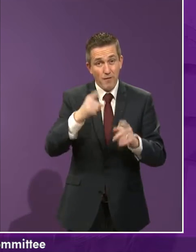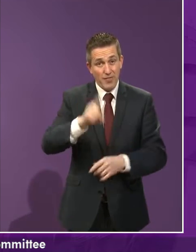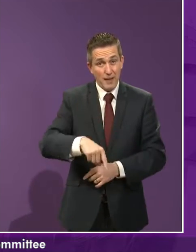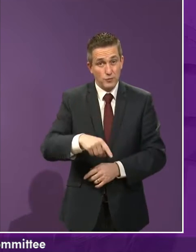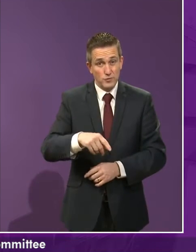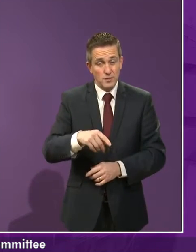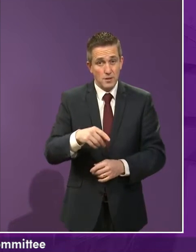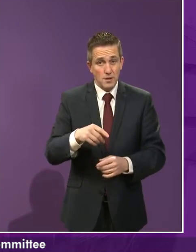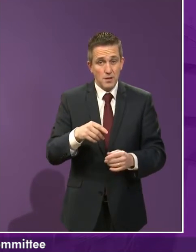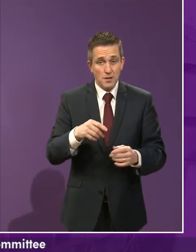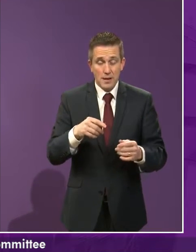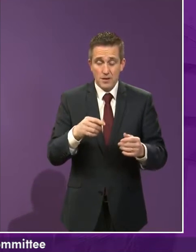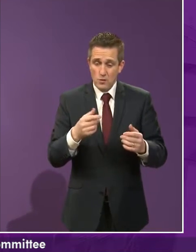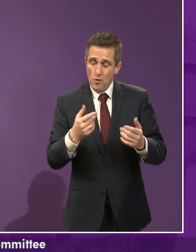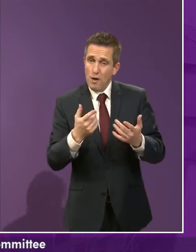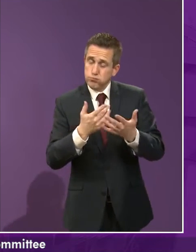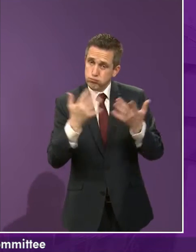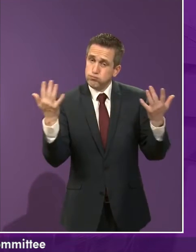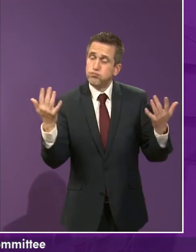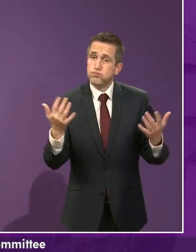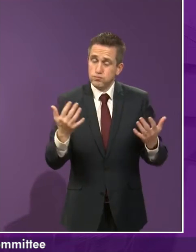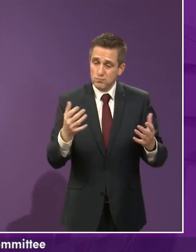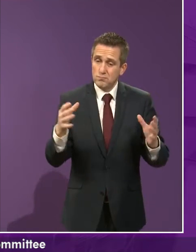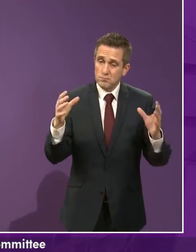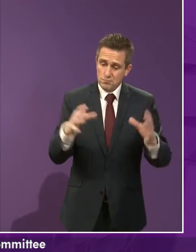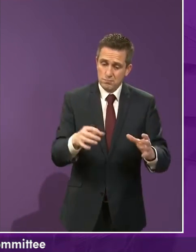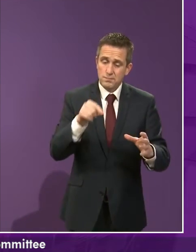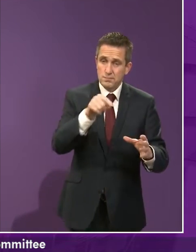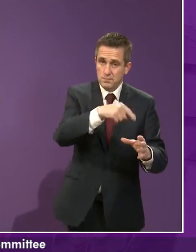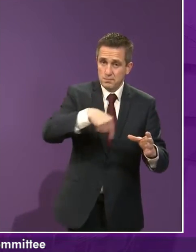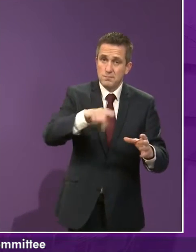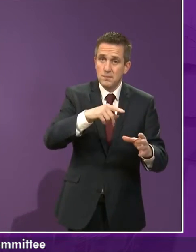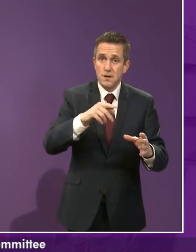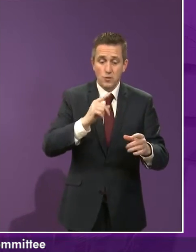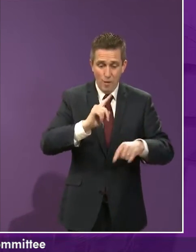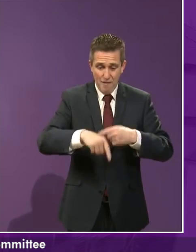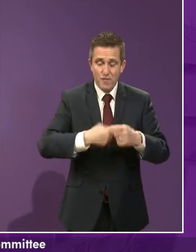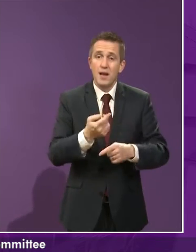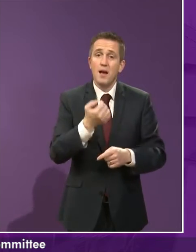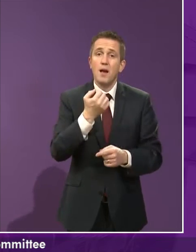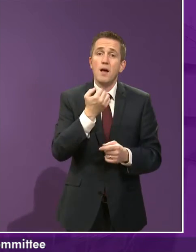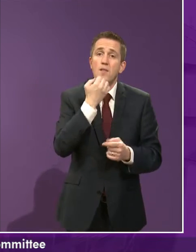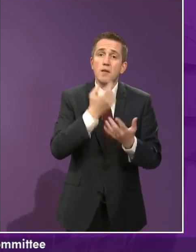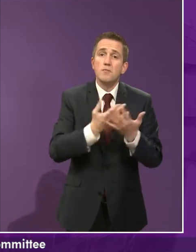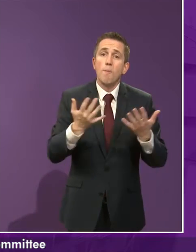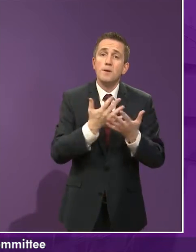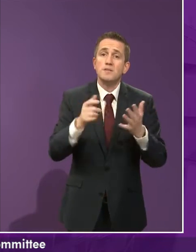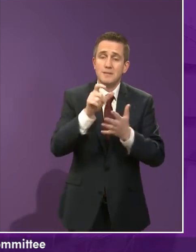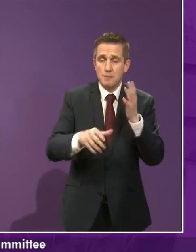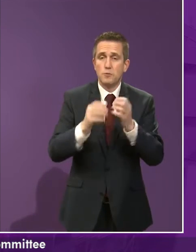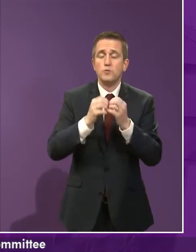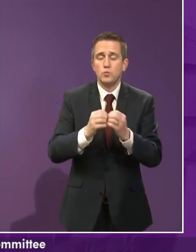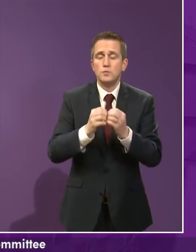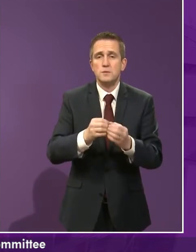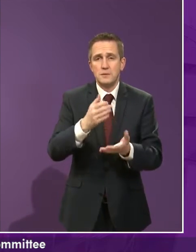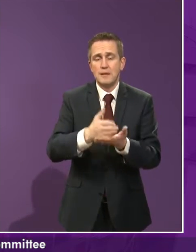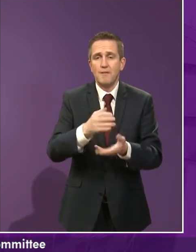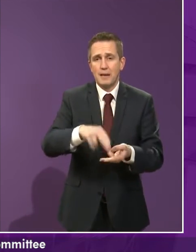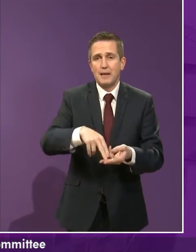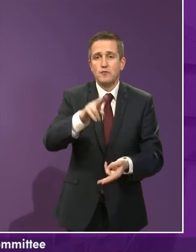both the sheer numbers and the proportion of the student cohort have just increased year on year on year. So it's not just